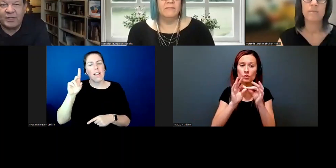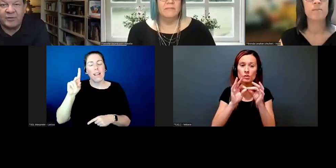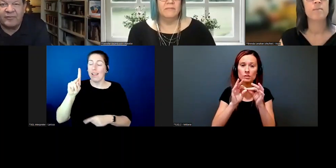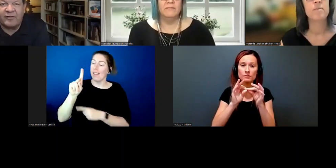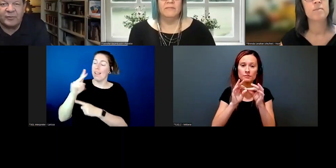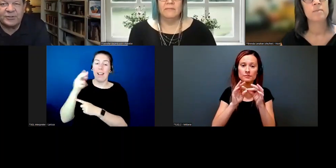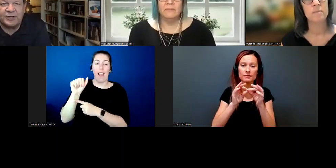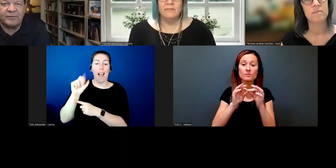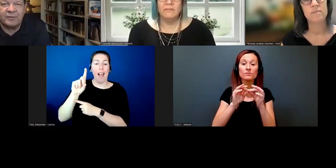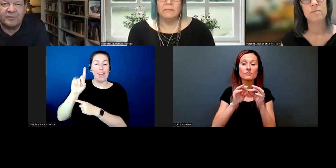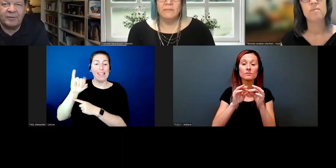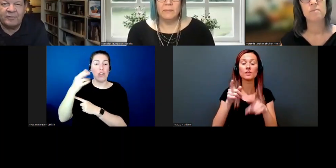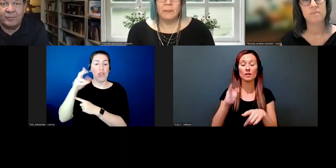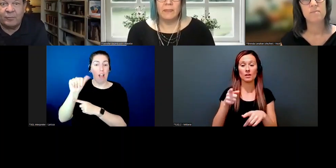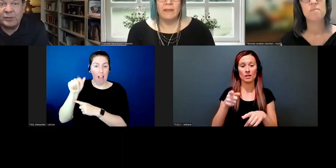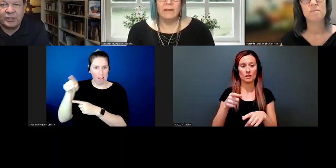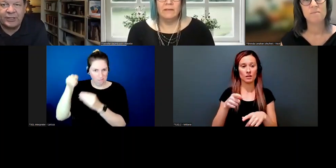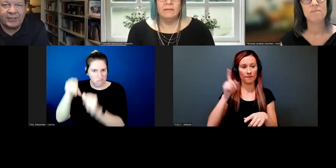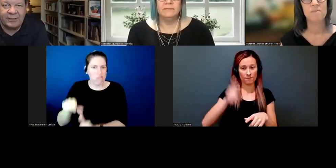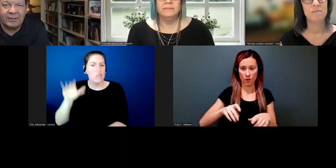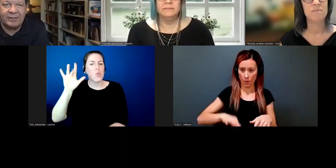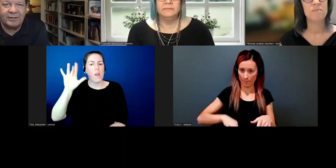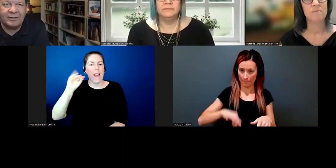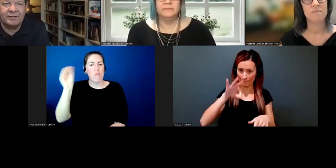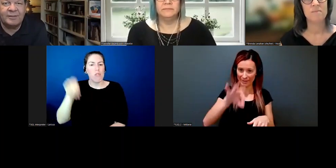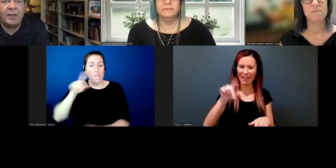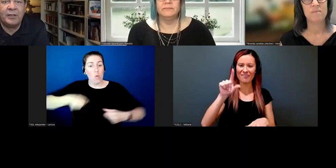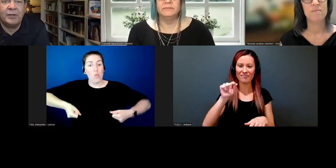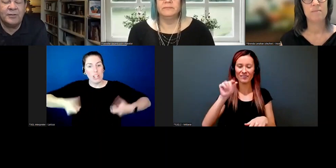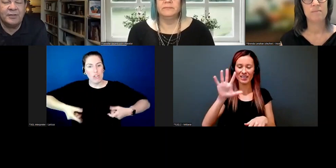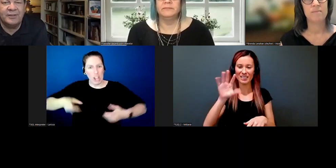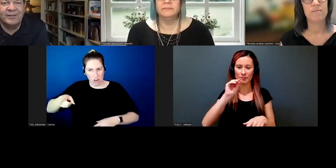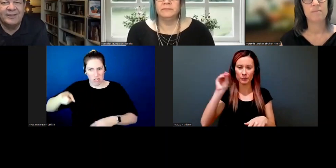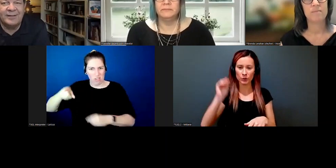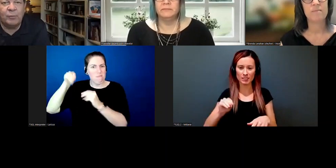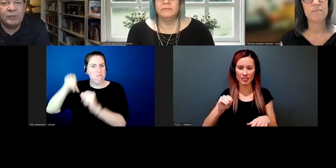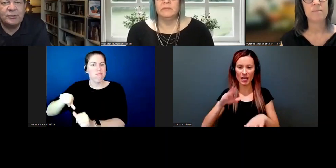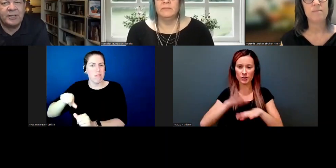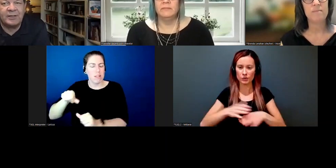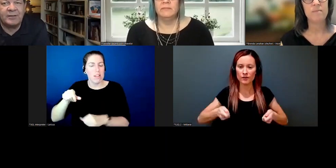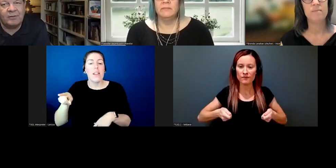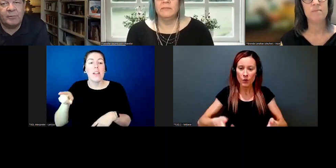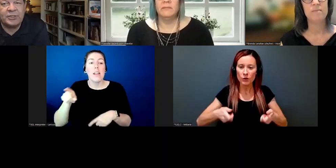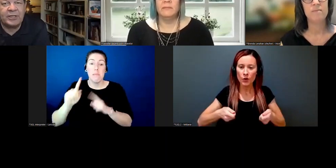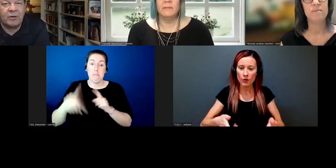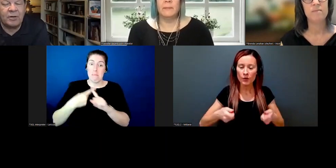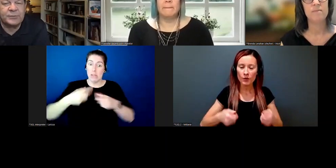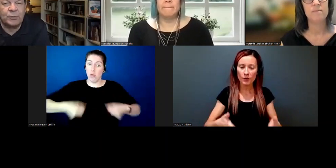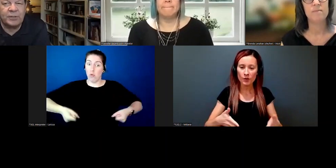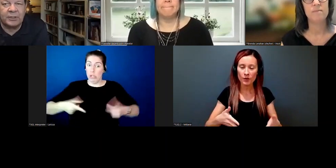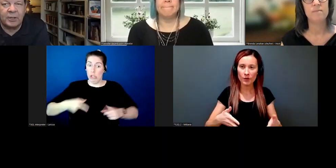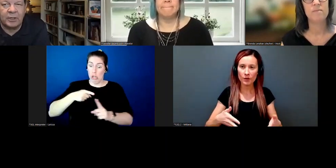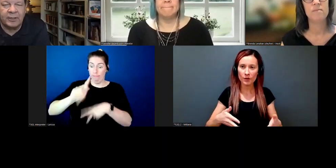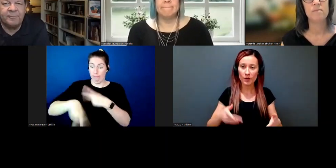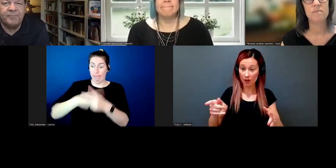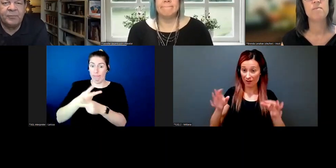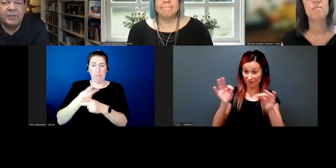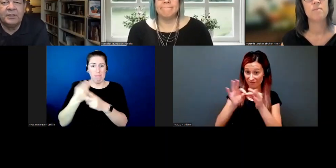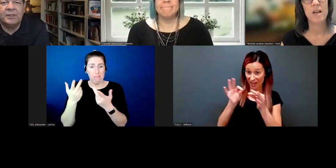pay 25% of the wheelchair, and depending on the wheelchair, that a wheelchair can cost more than a